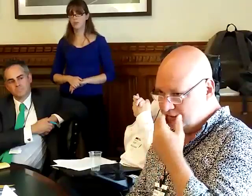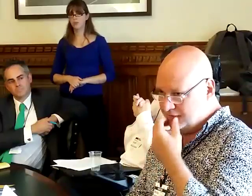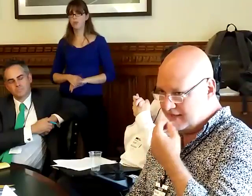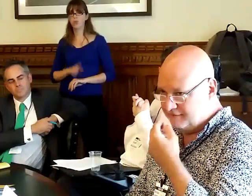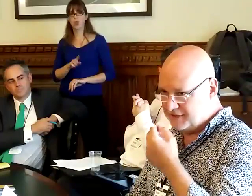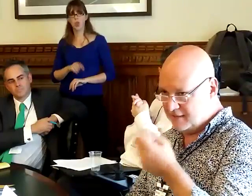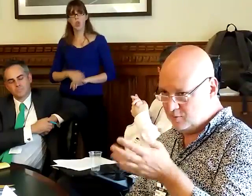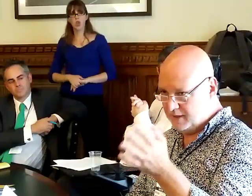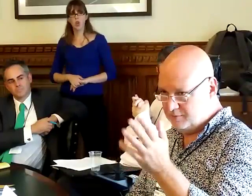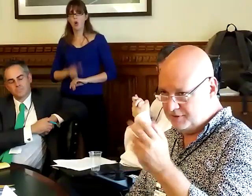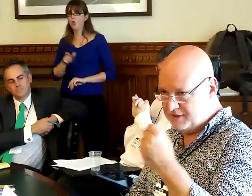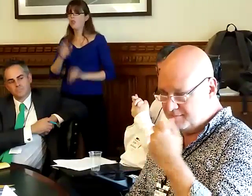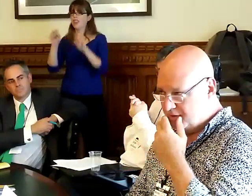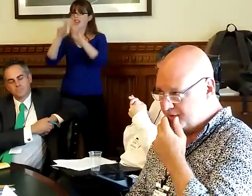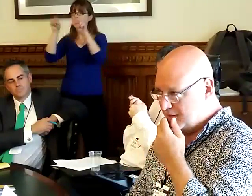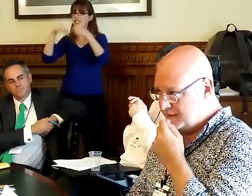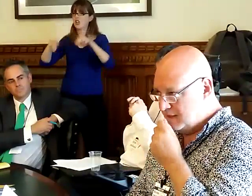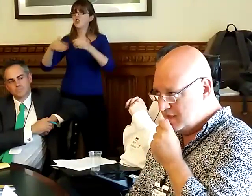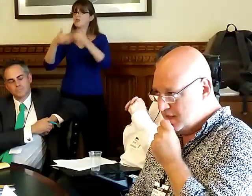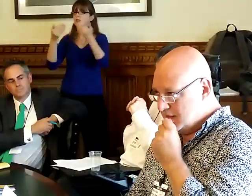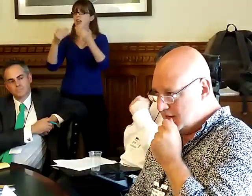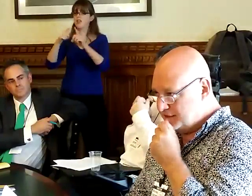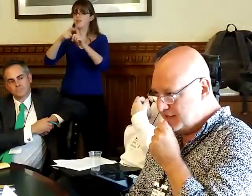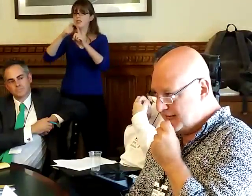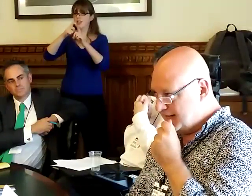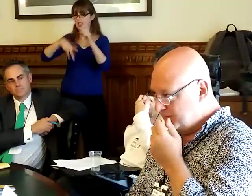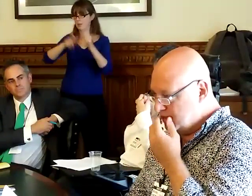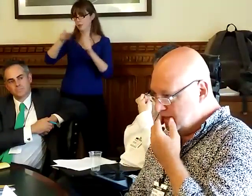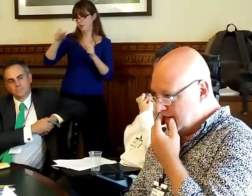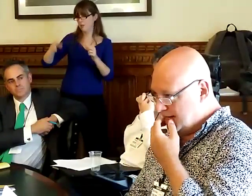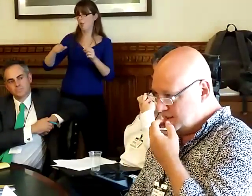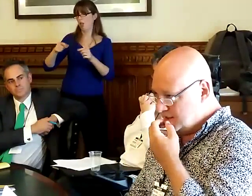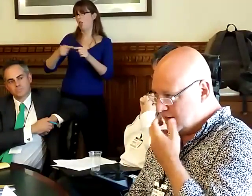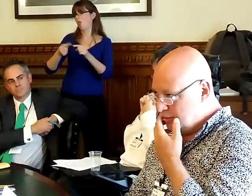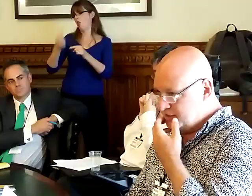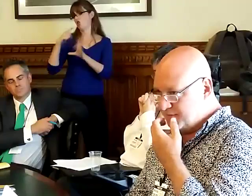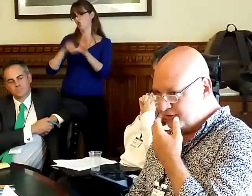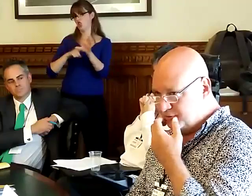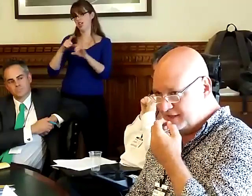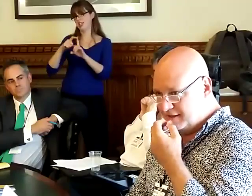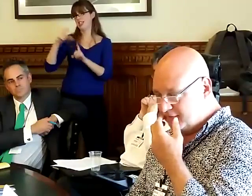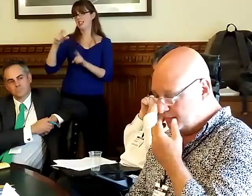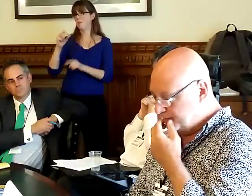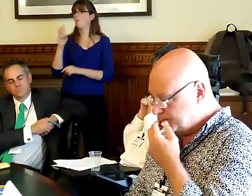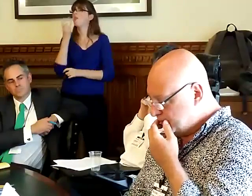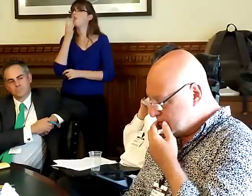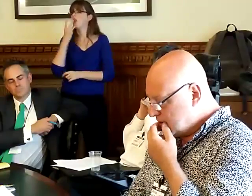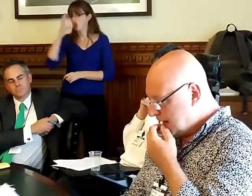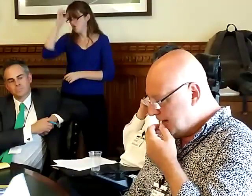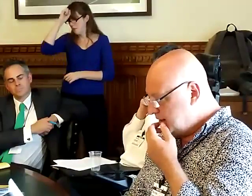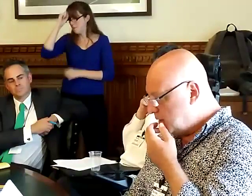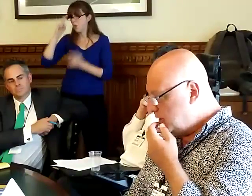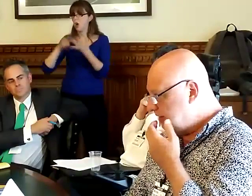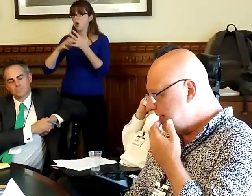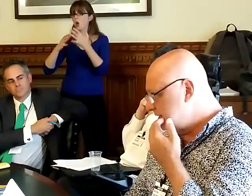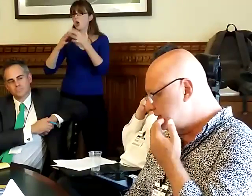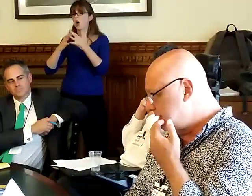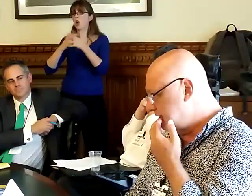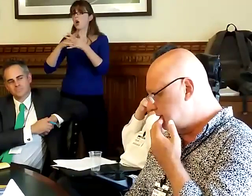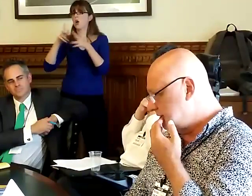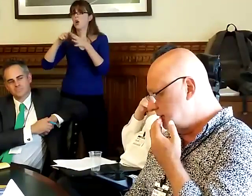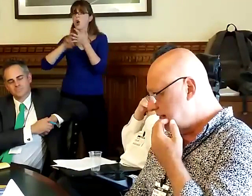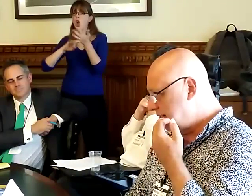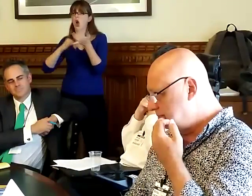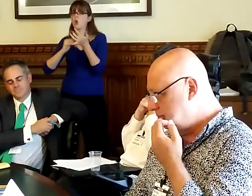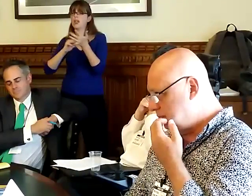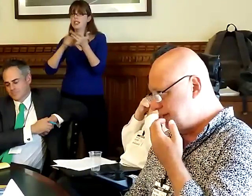on the International Day of Disabled People, December the 3rd, last year. And Owen Smith was in the room. And we